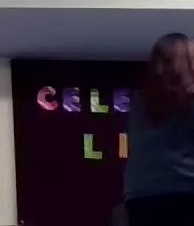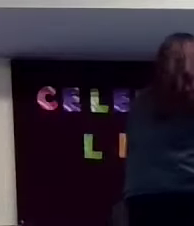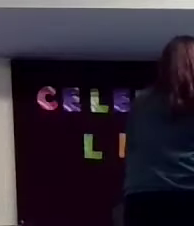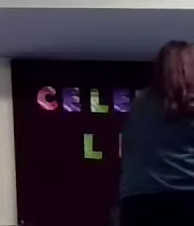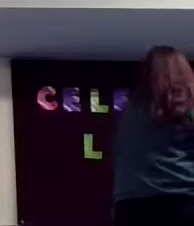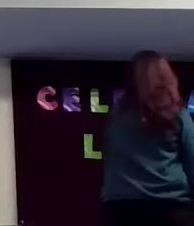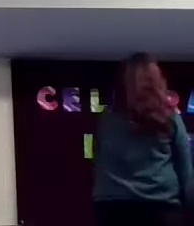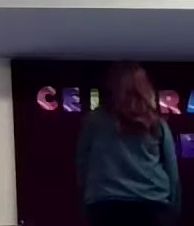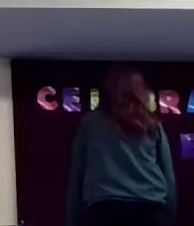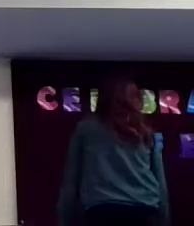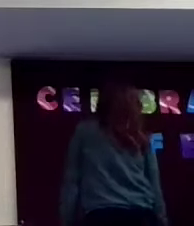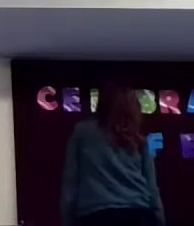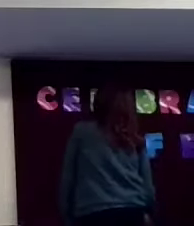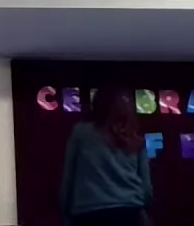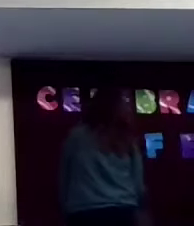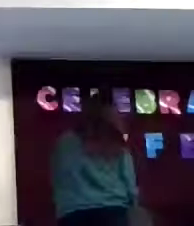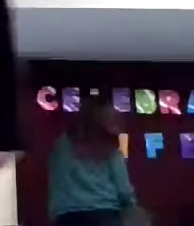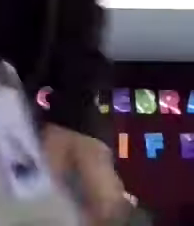You good?